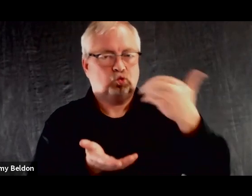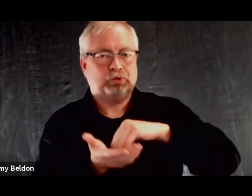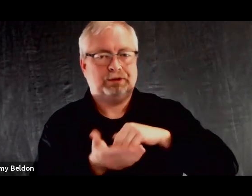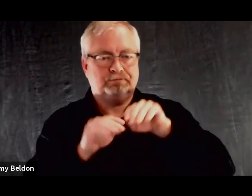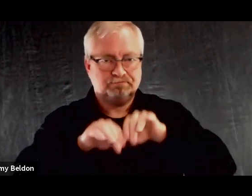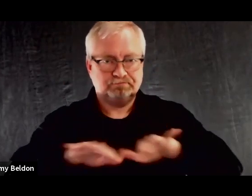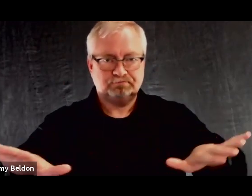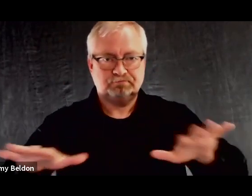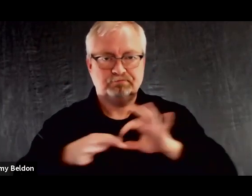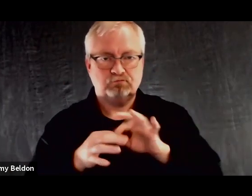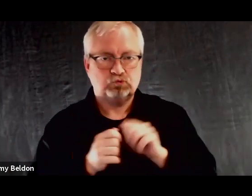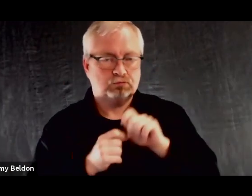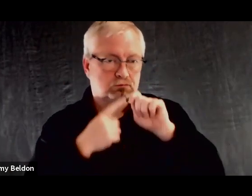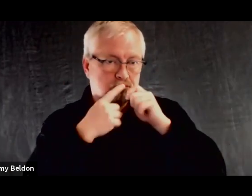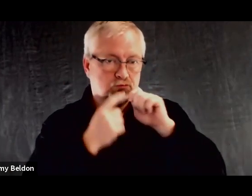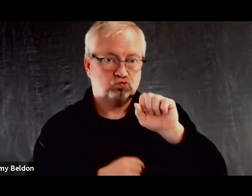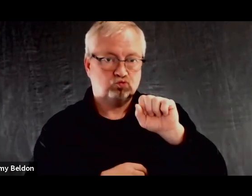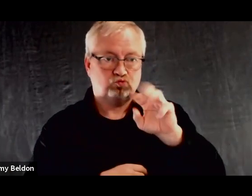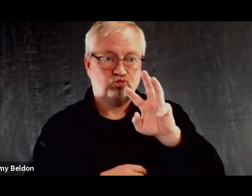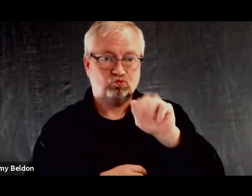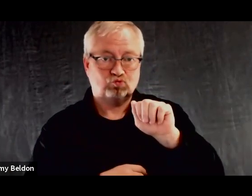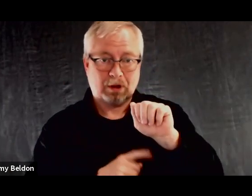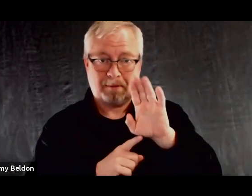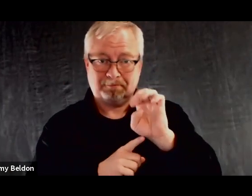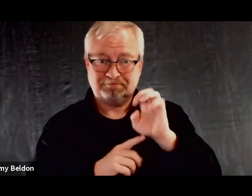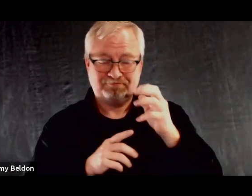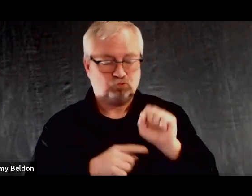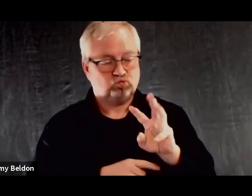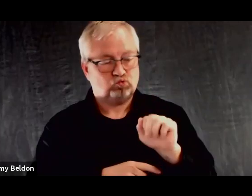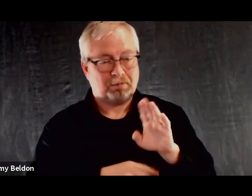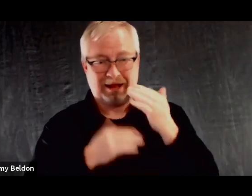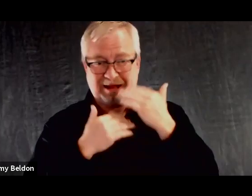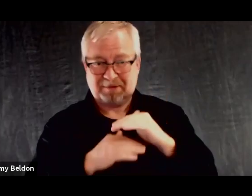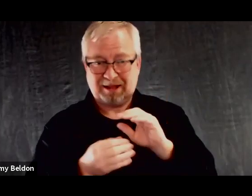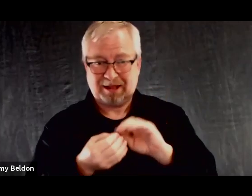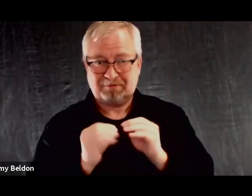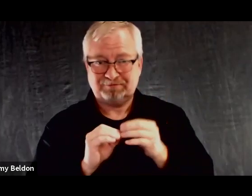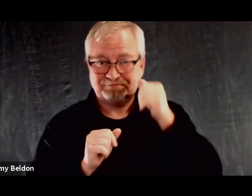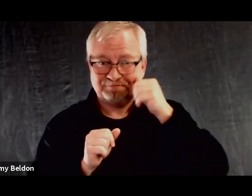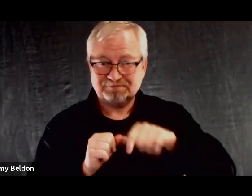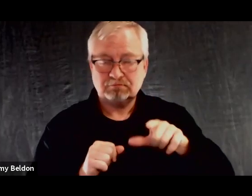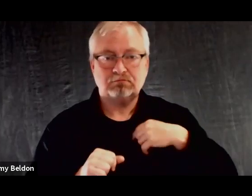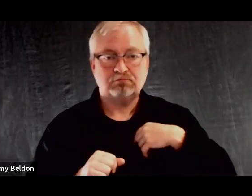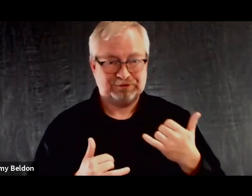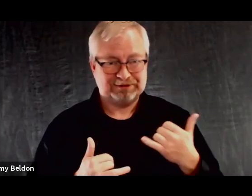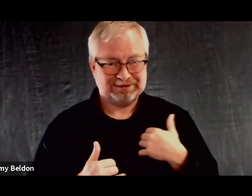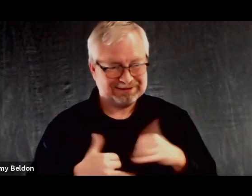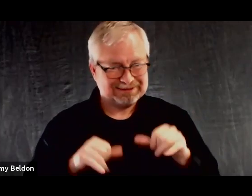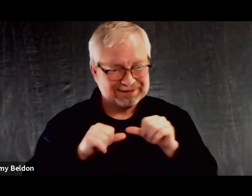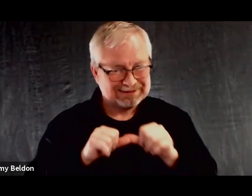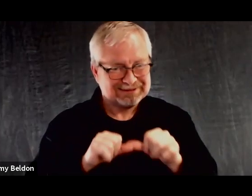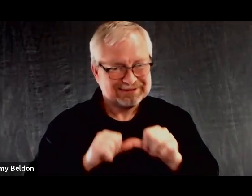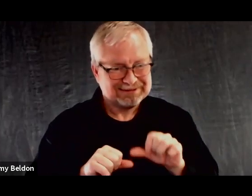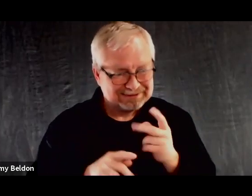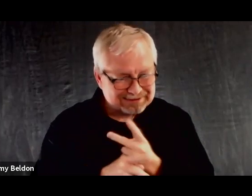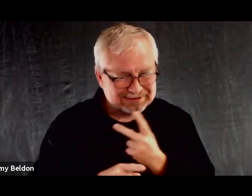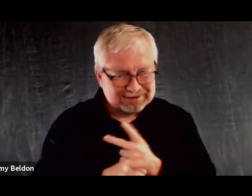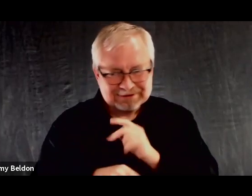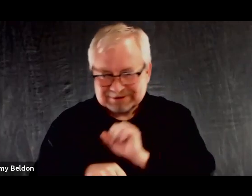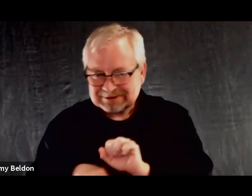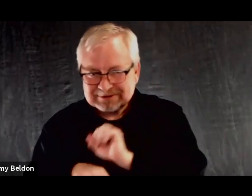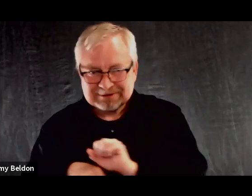a limiting factor for testing. So we've worked to get some of those in our district